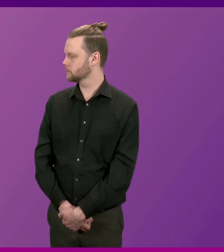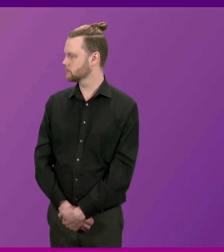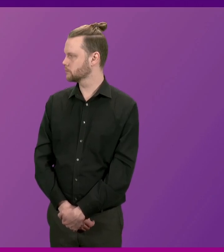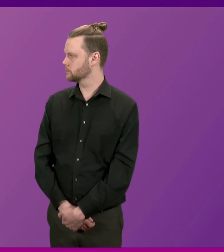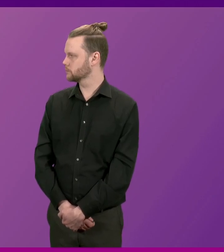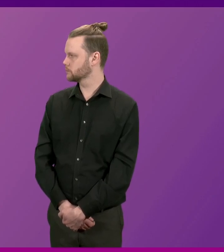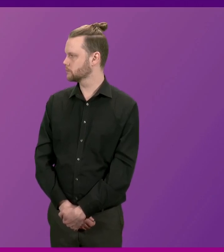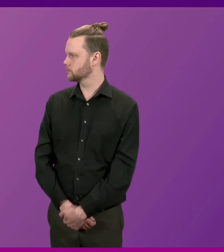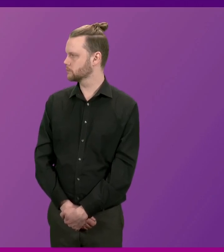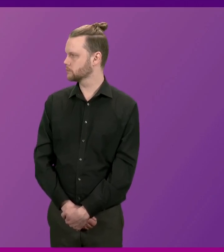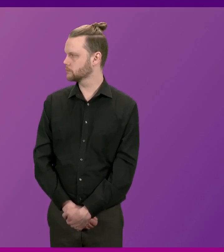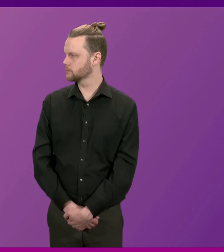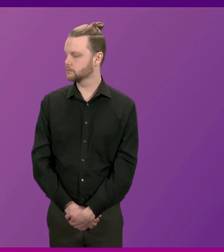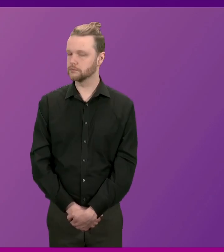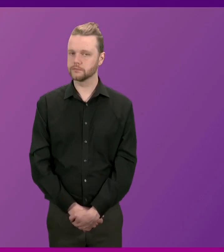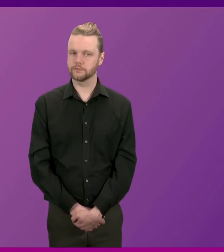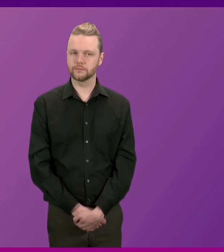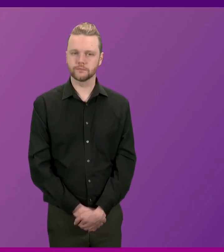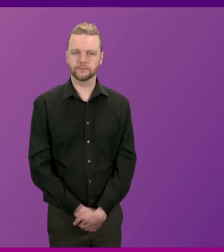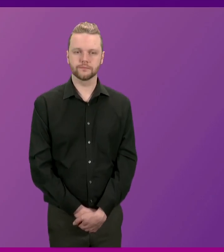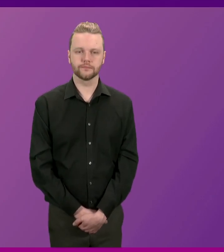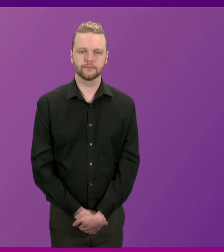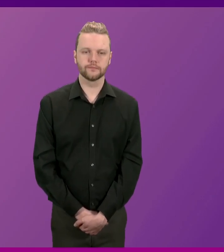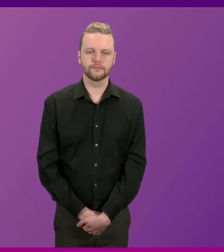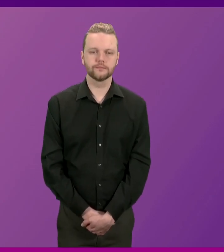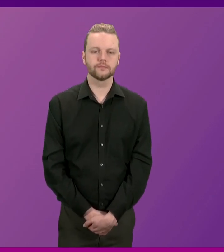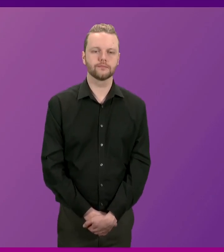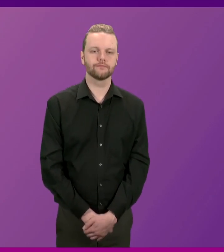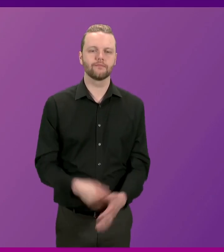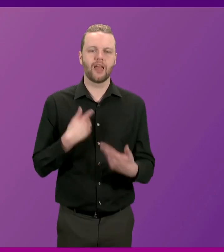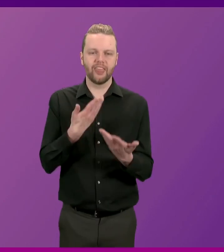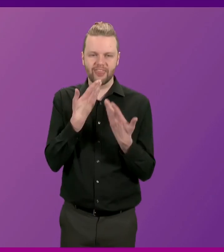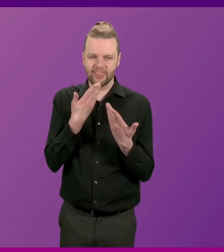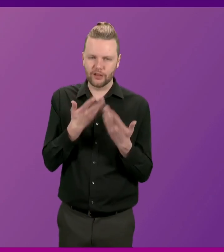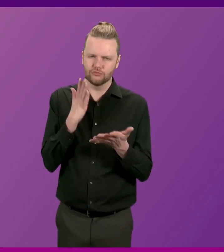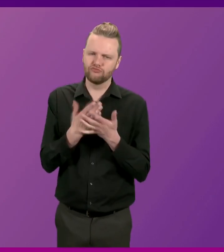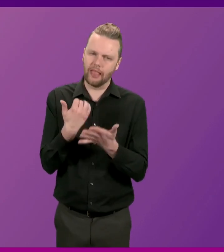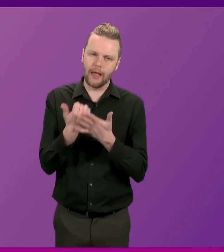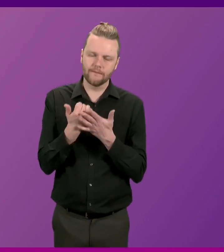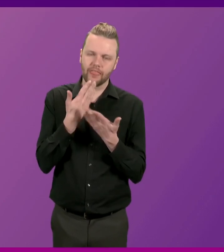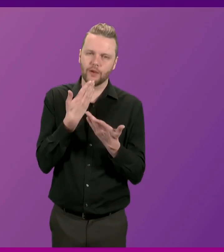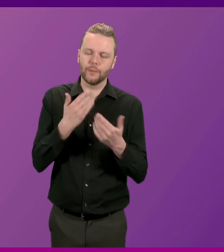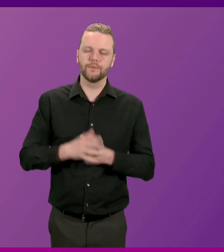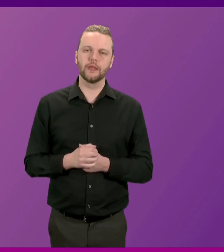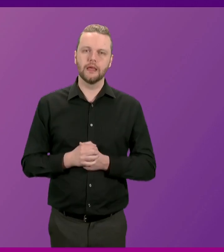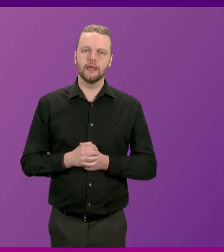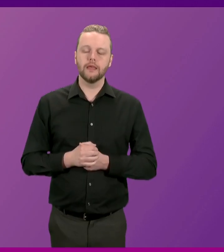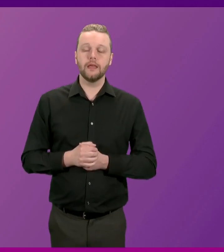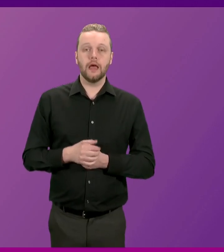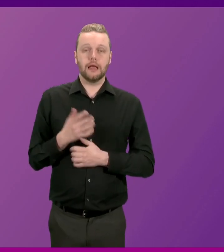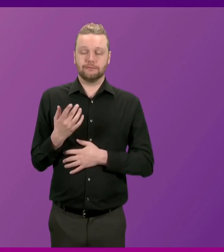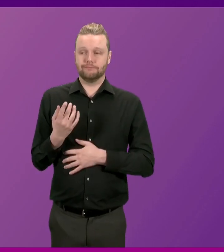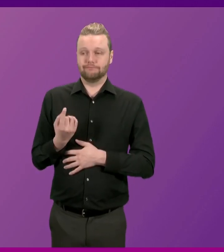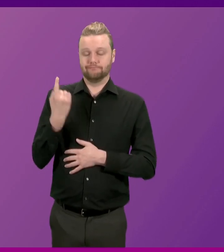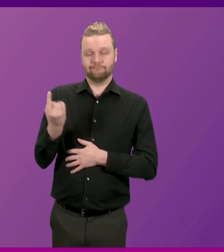basis to tackle some of the systemic issues. Thank you. That's really helpful. And I, as somebody